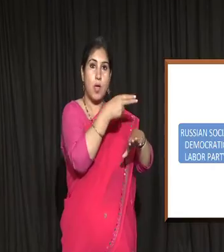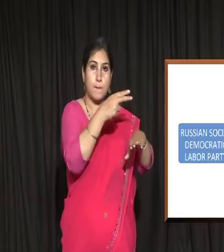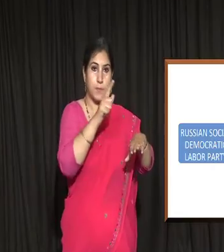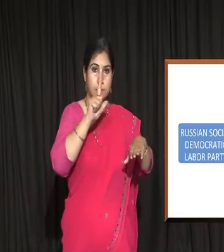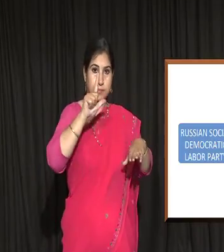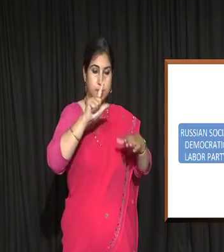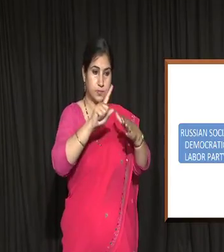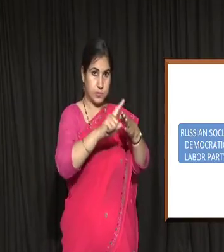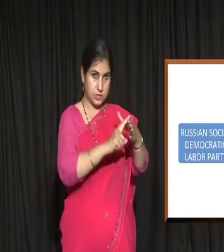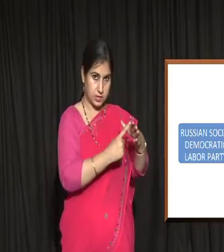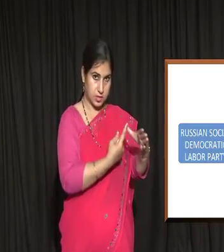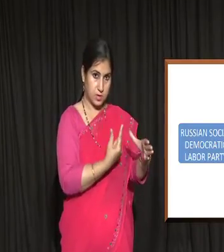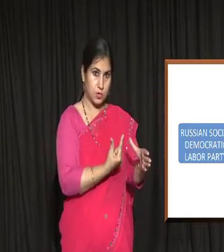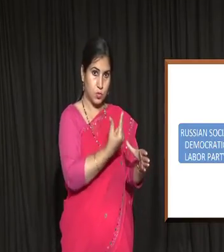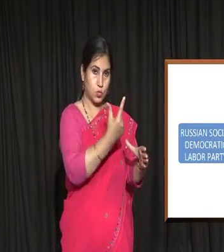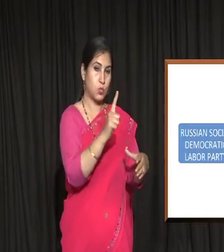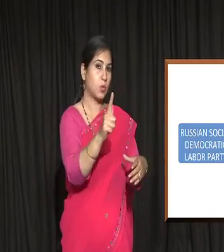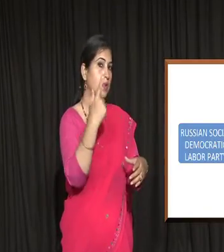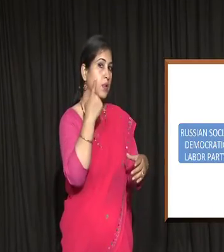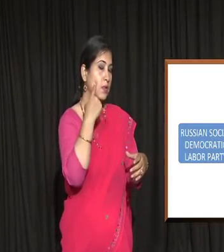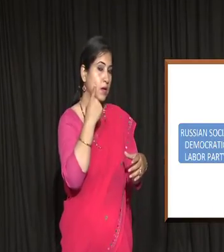Julius Martov,